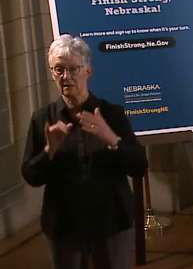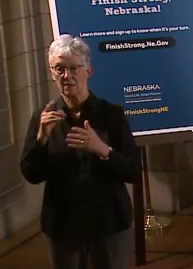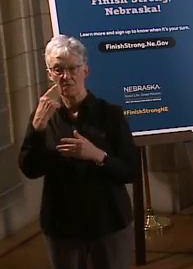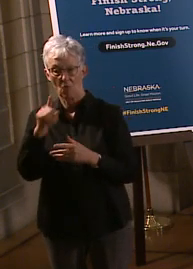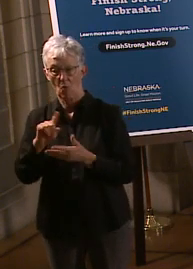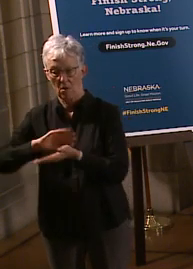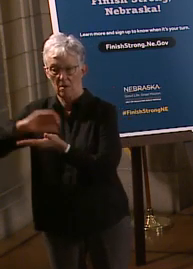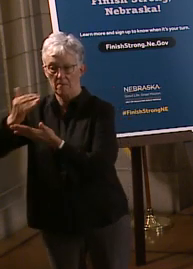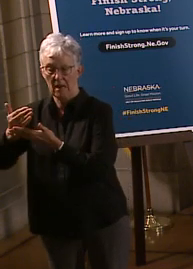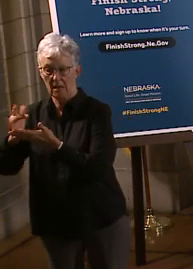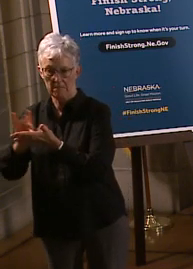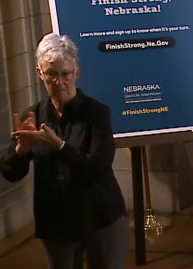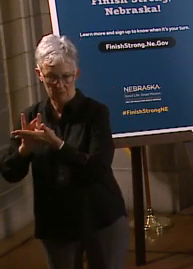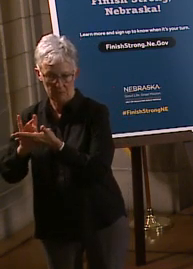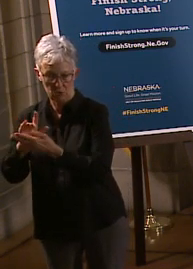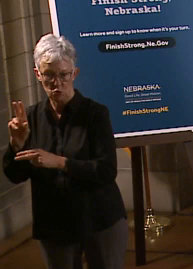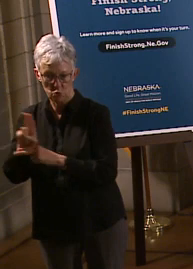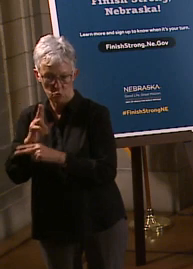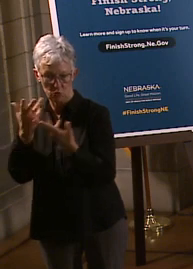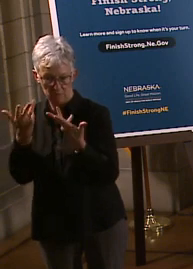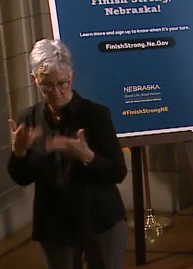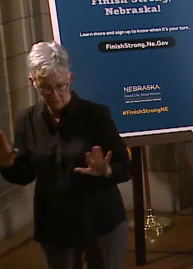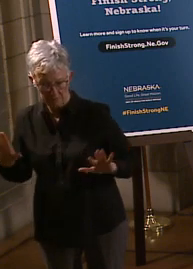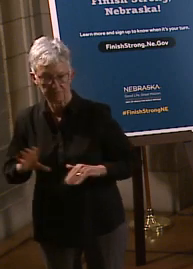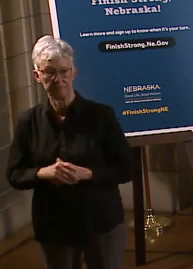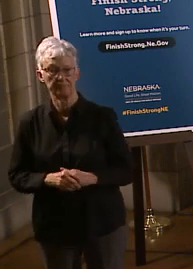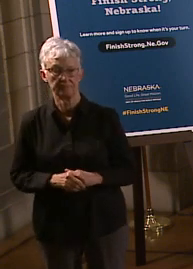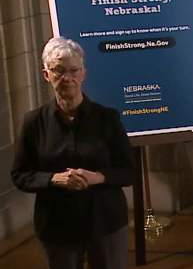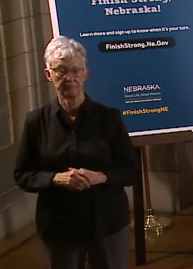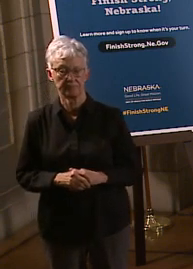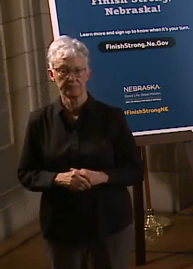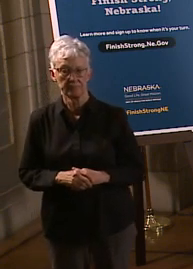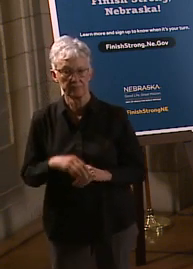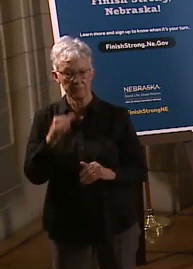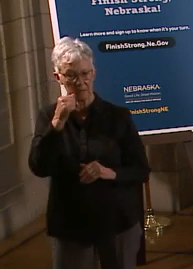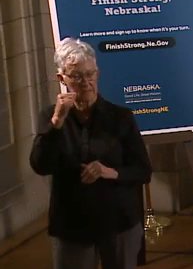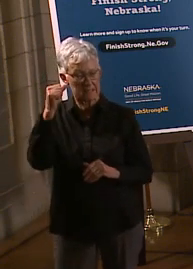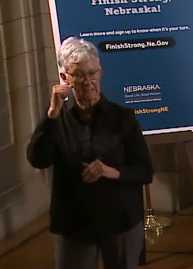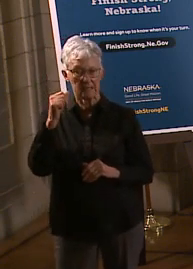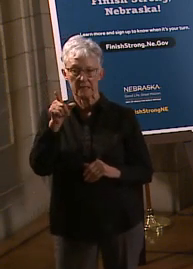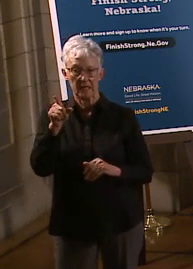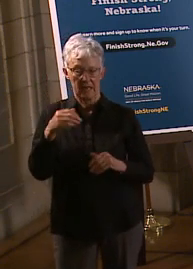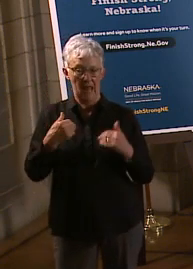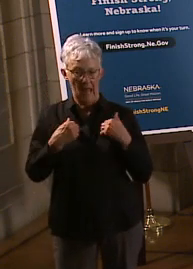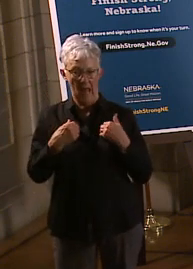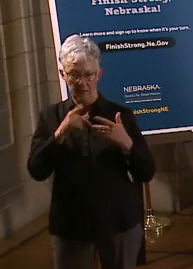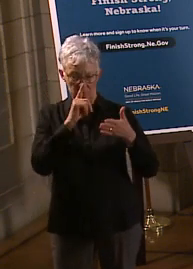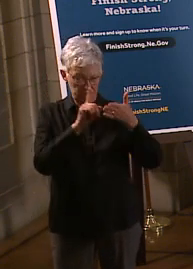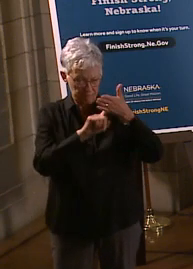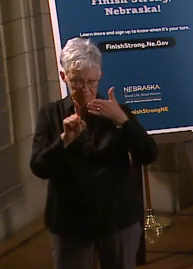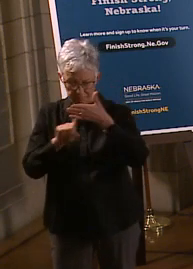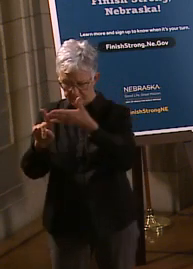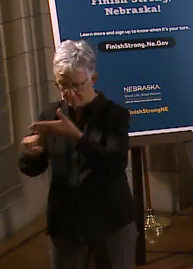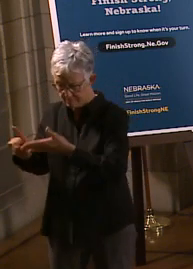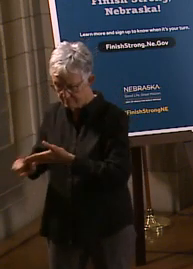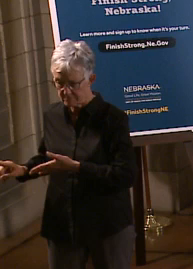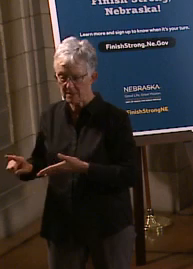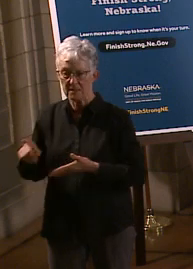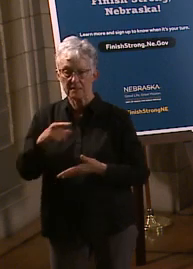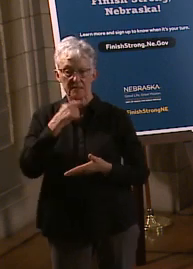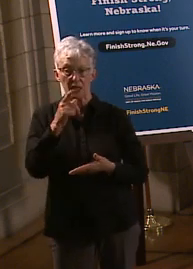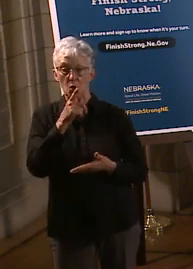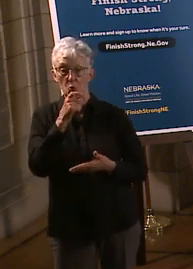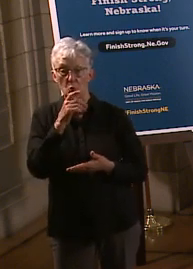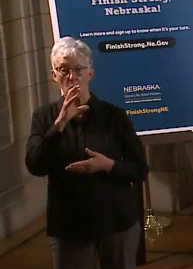yesterday, there's a group called the American Commitment, and Phil Kerpen did a study of all the states and the percentage of 65 years and